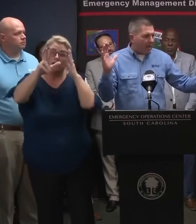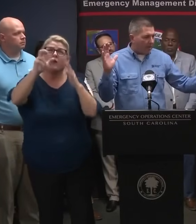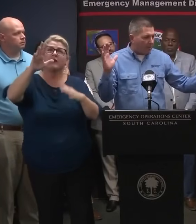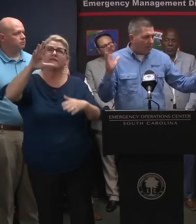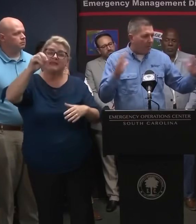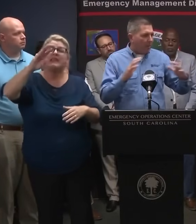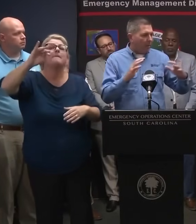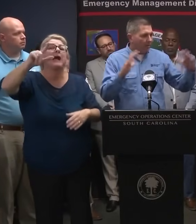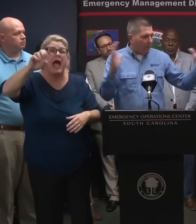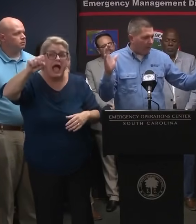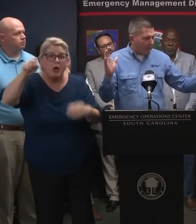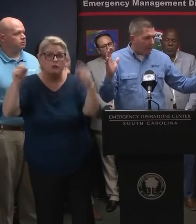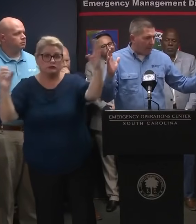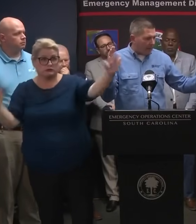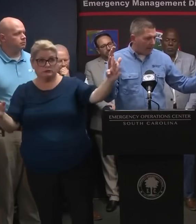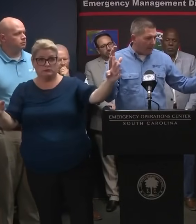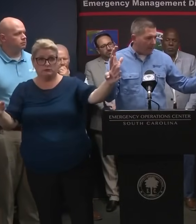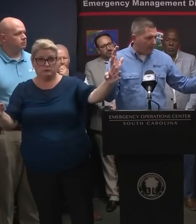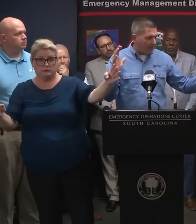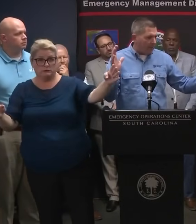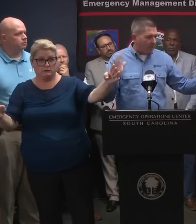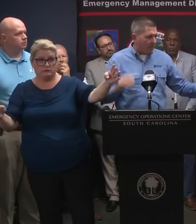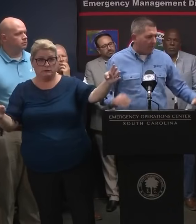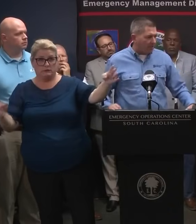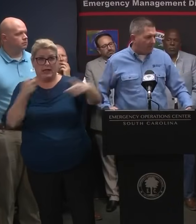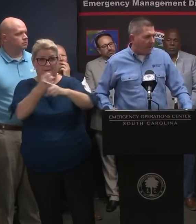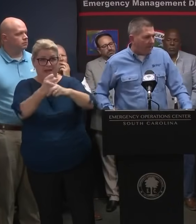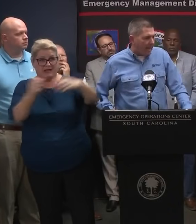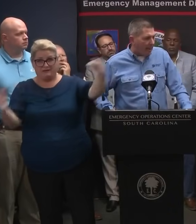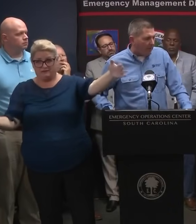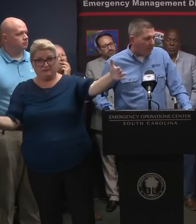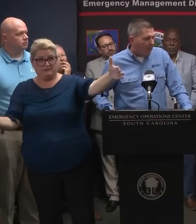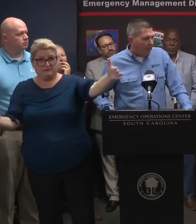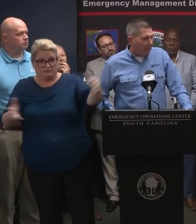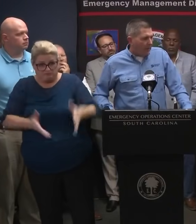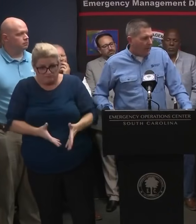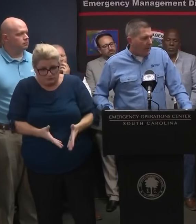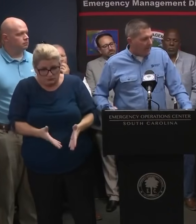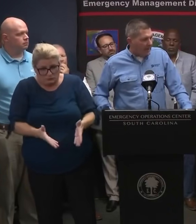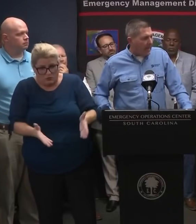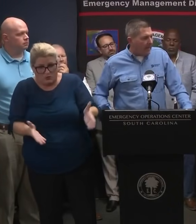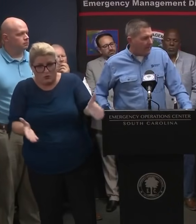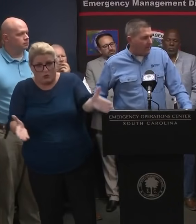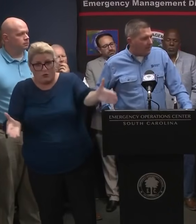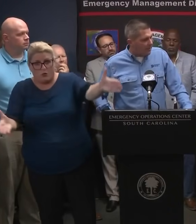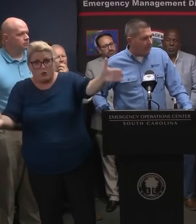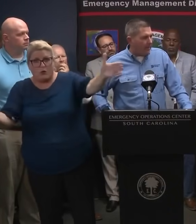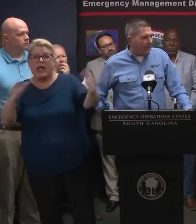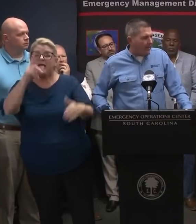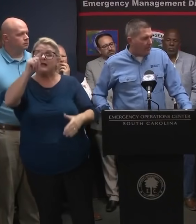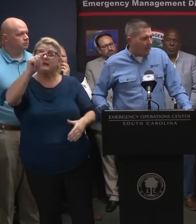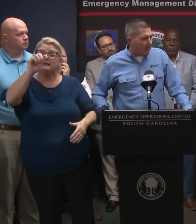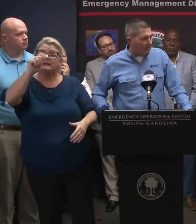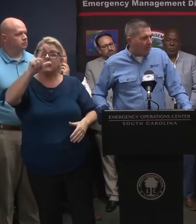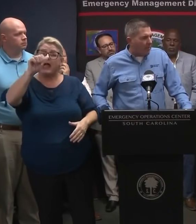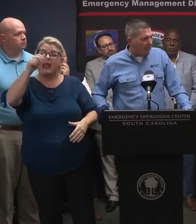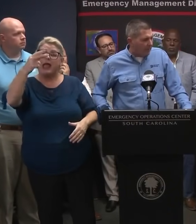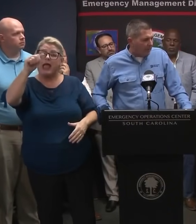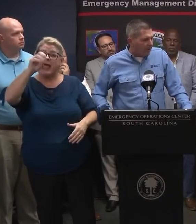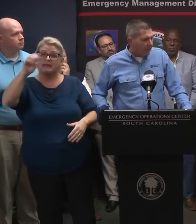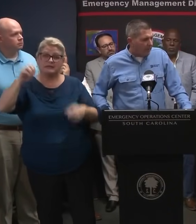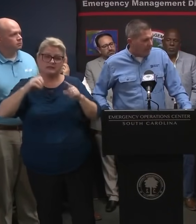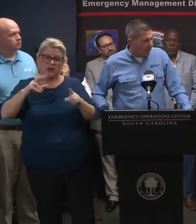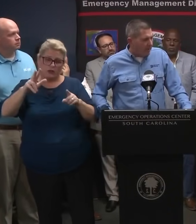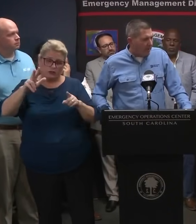350 miles of what it impacted as far as it spreading out. And Tallahassee is 292 miles from